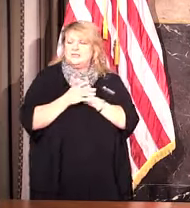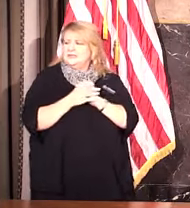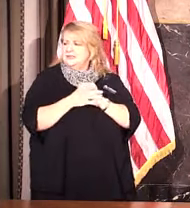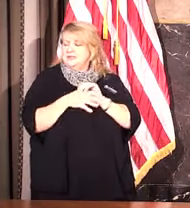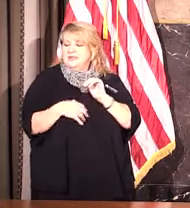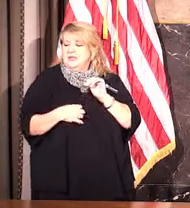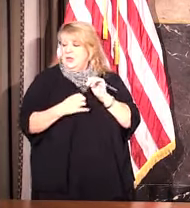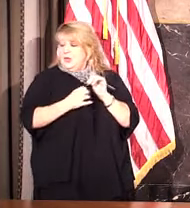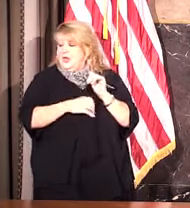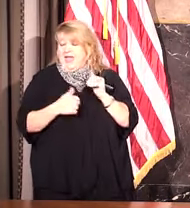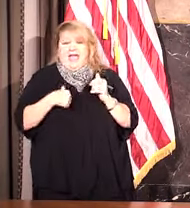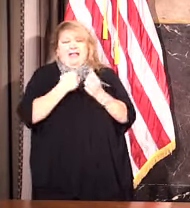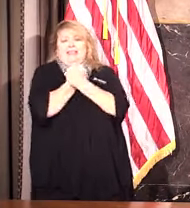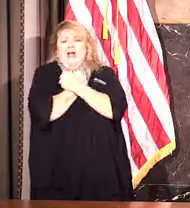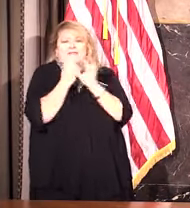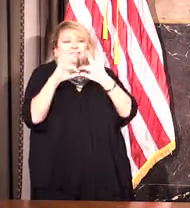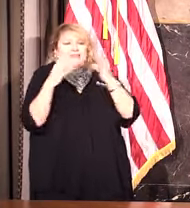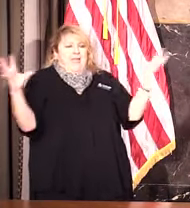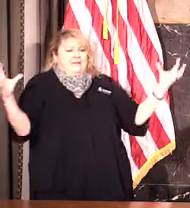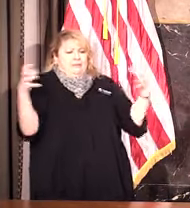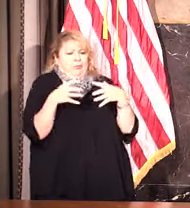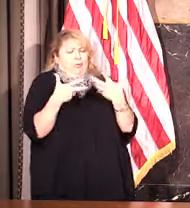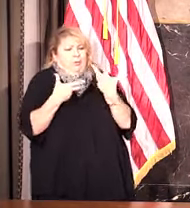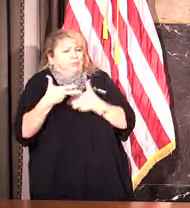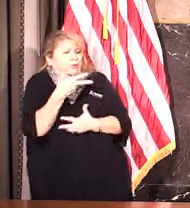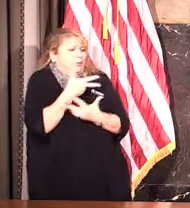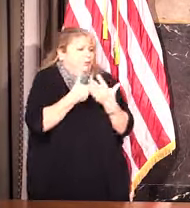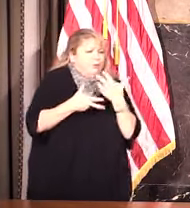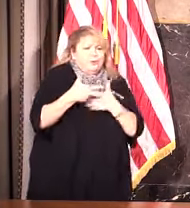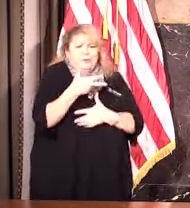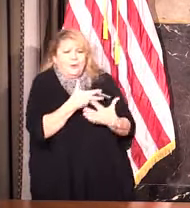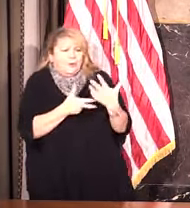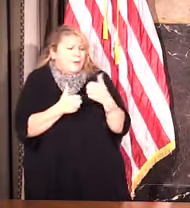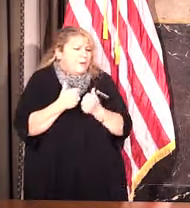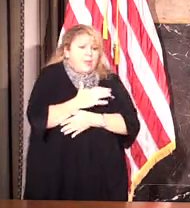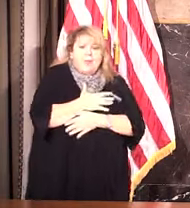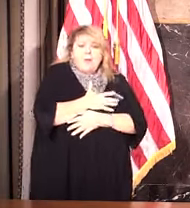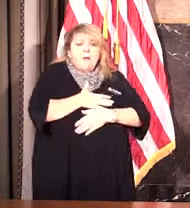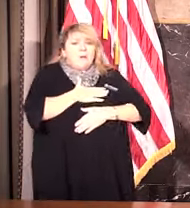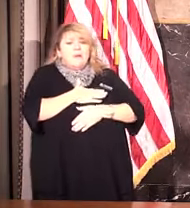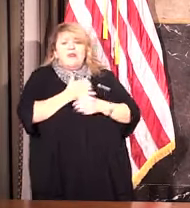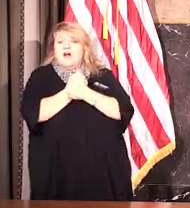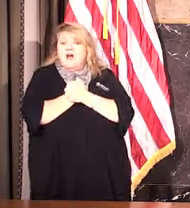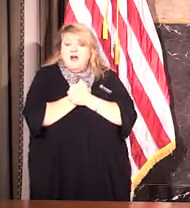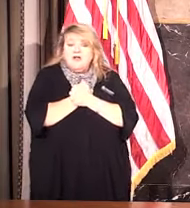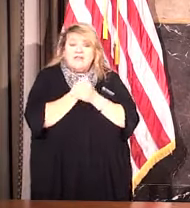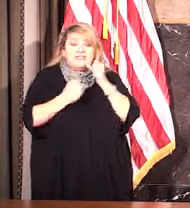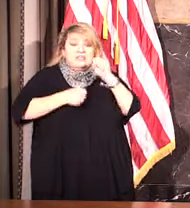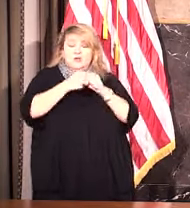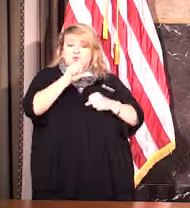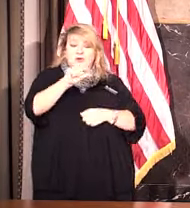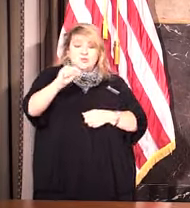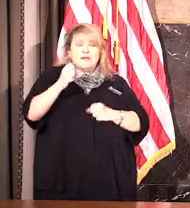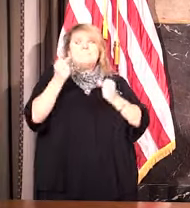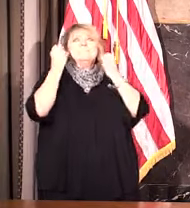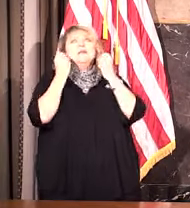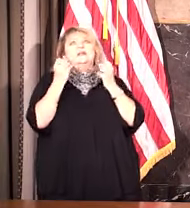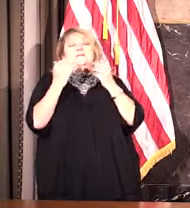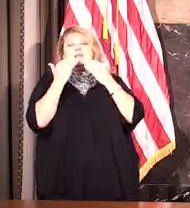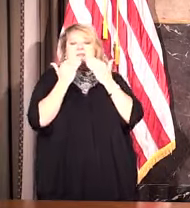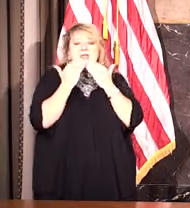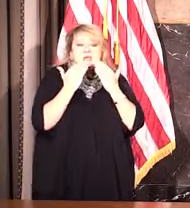more than I do. Even in difficult times like 2020, we have much for which to be thankful, and I believe in giving